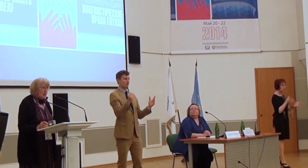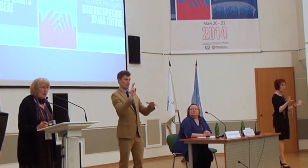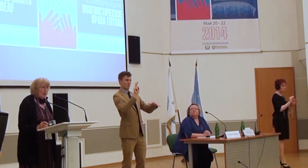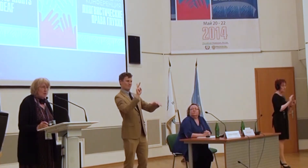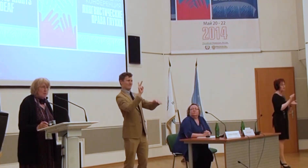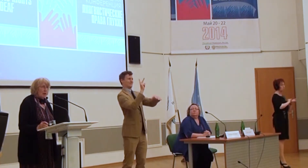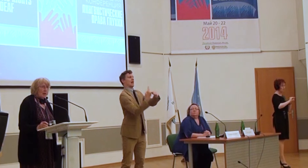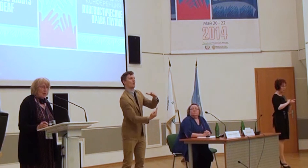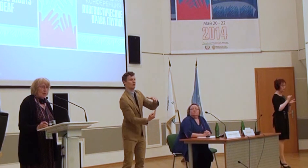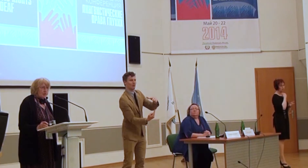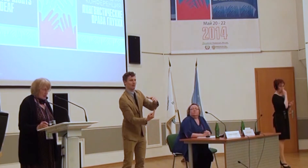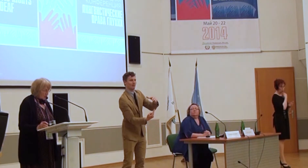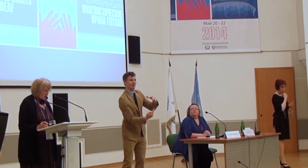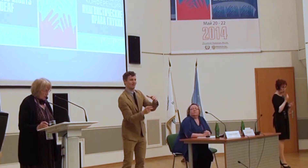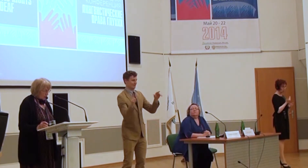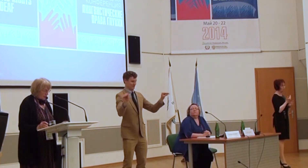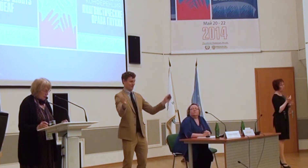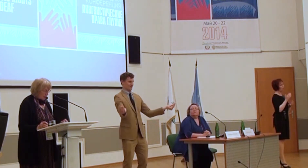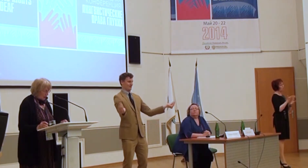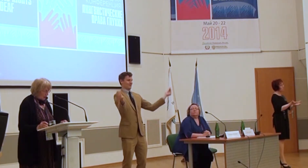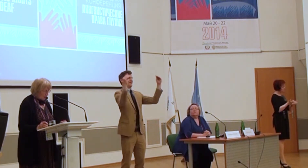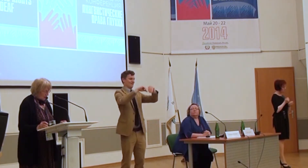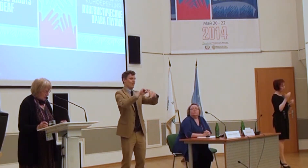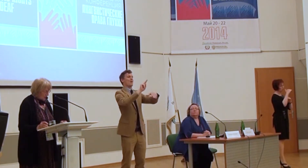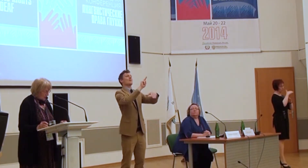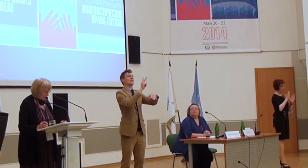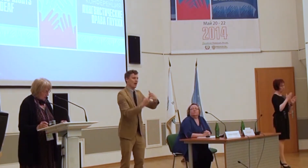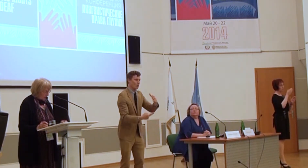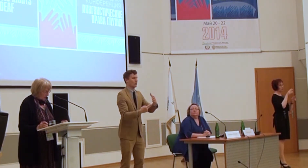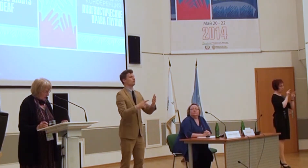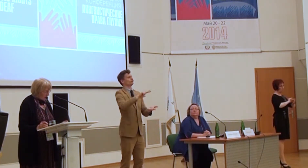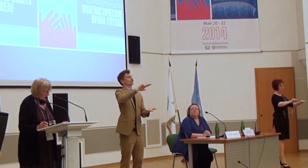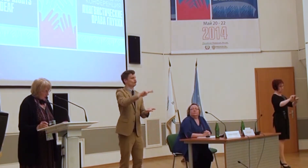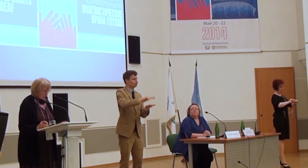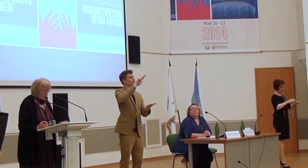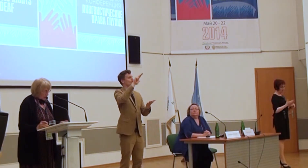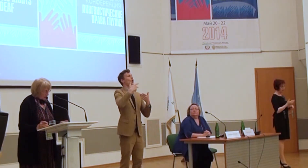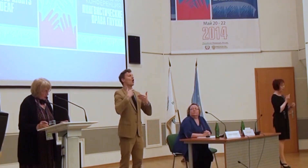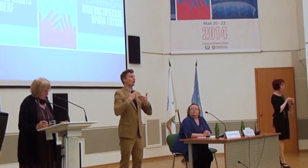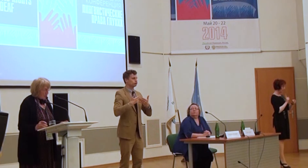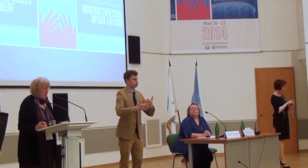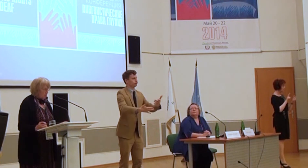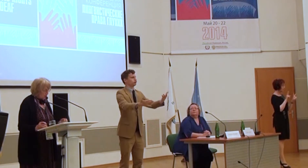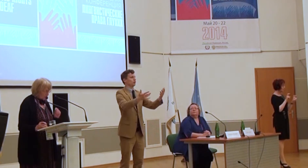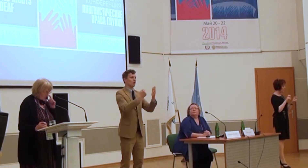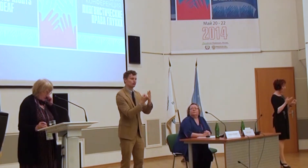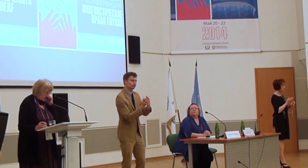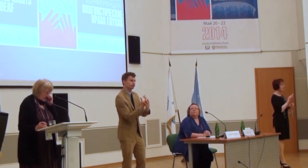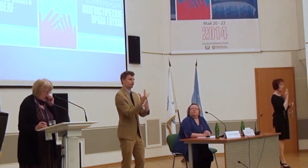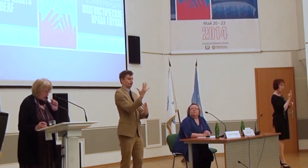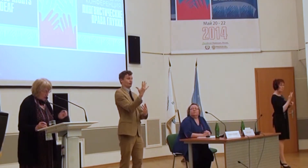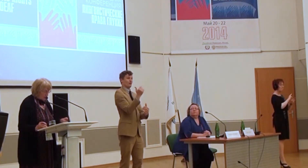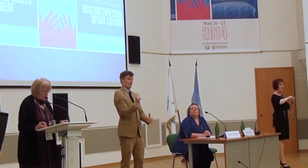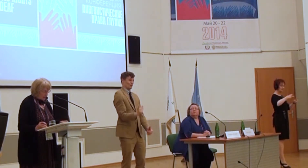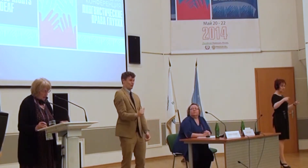education known as the bilingual education or the sign bilingual education. Sign bilingual education was first